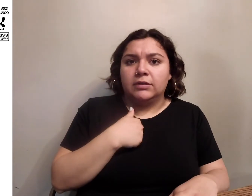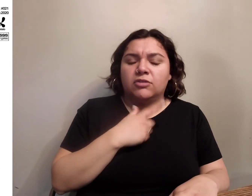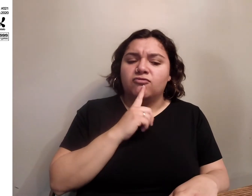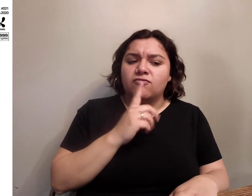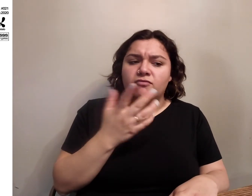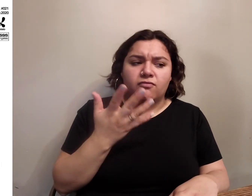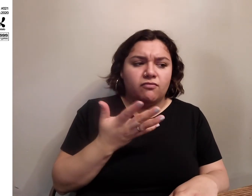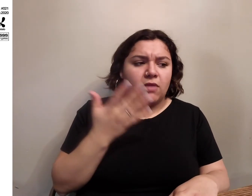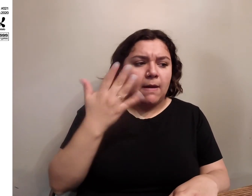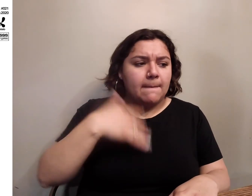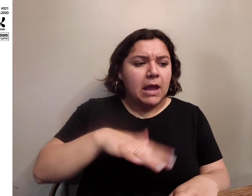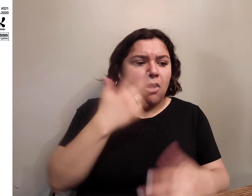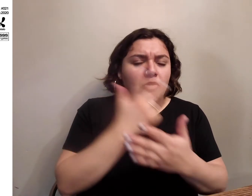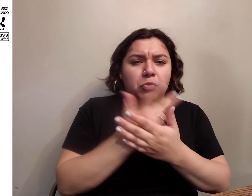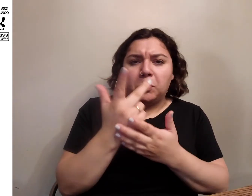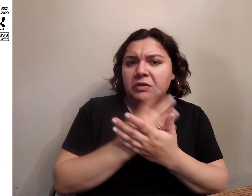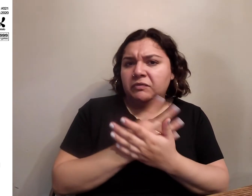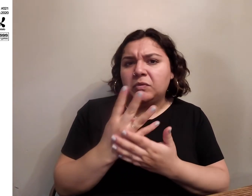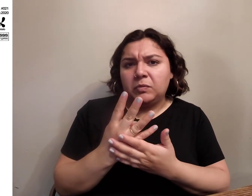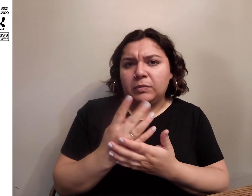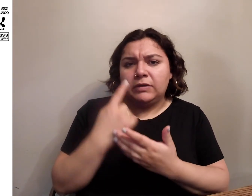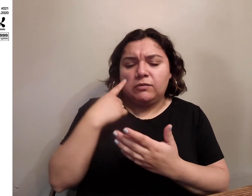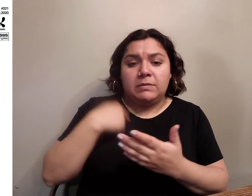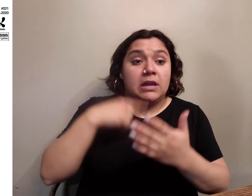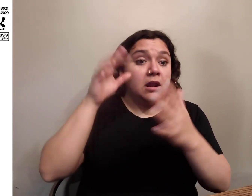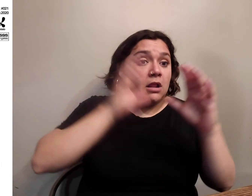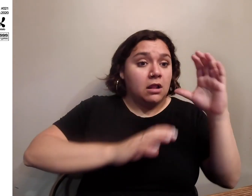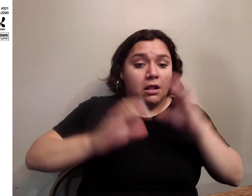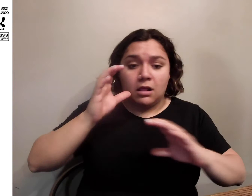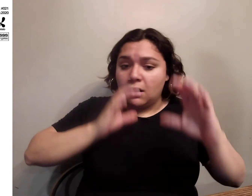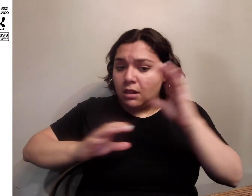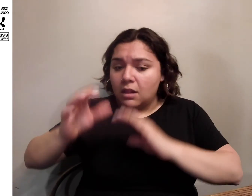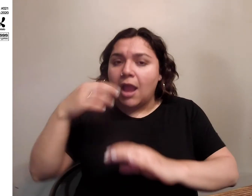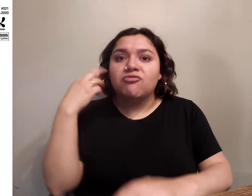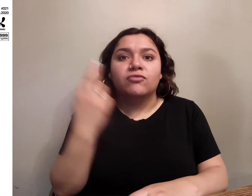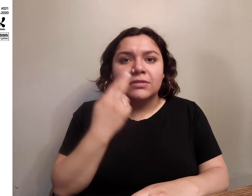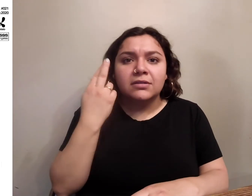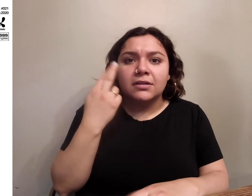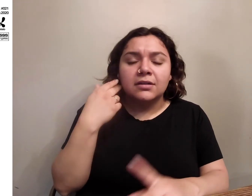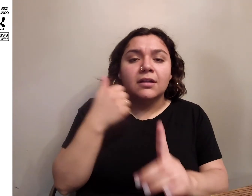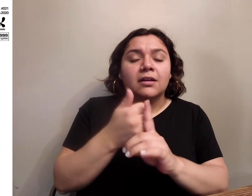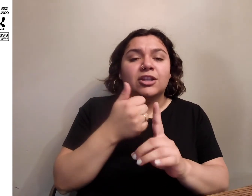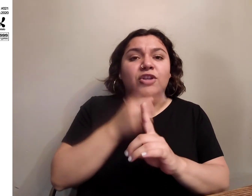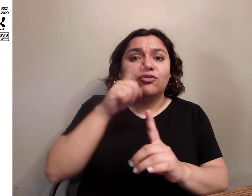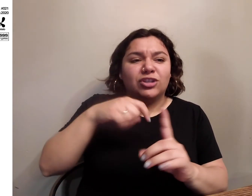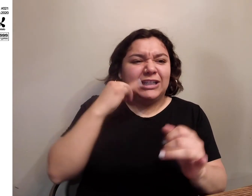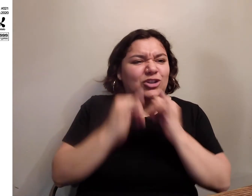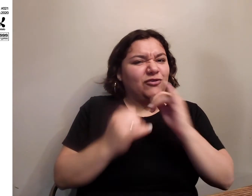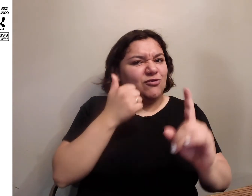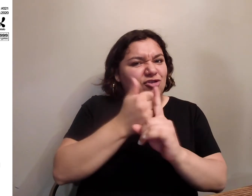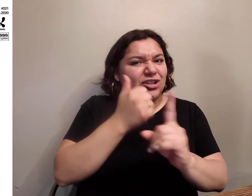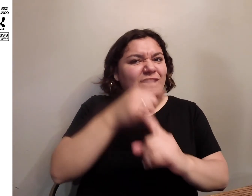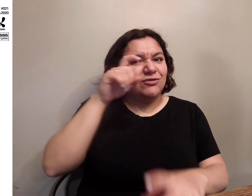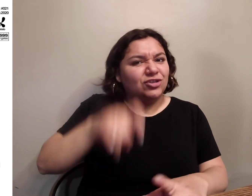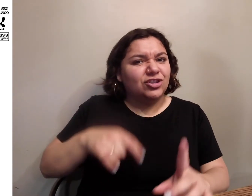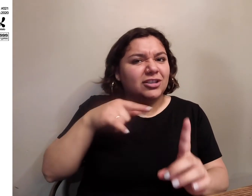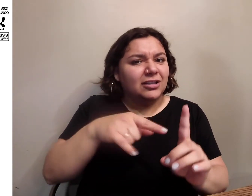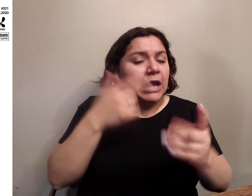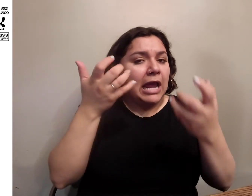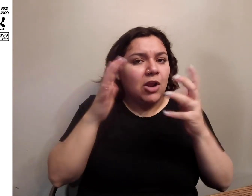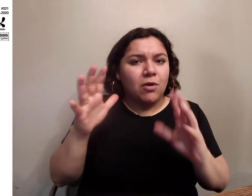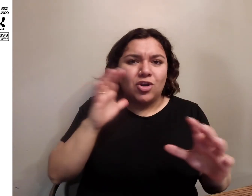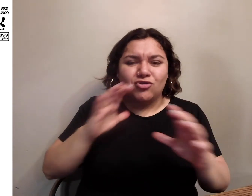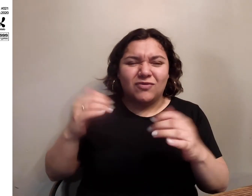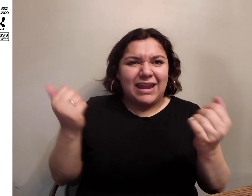took about 3 or 4 weeks of looking and realizing she should interview herself. I don't want to